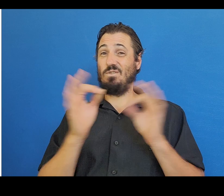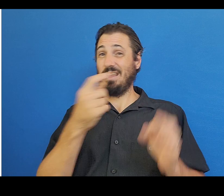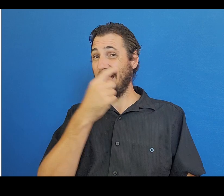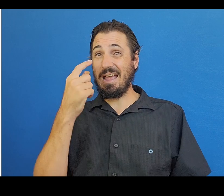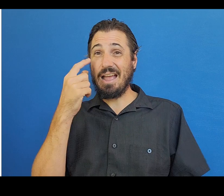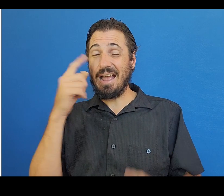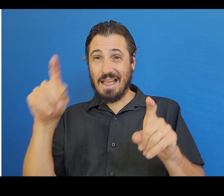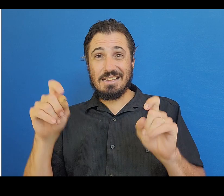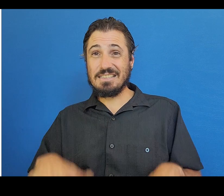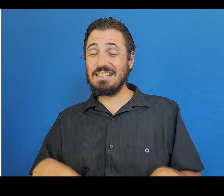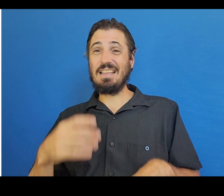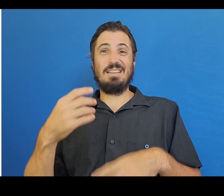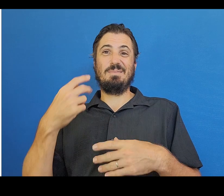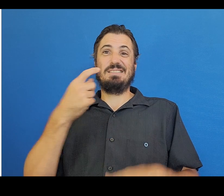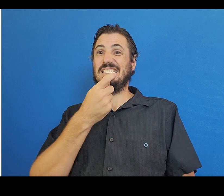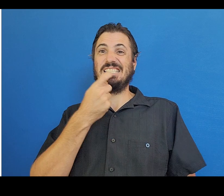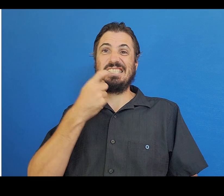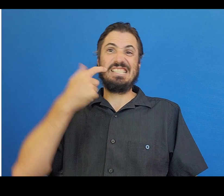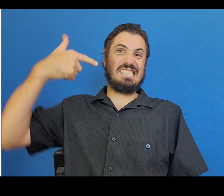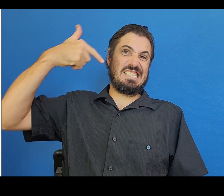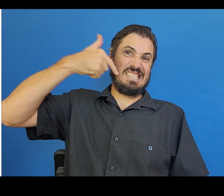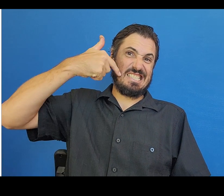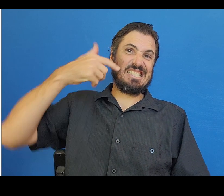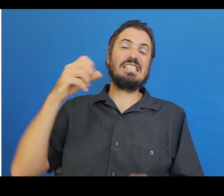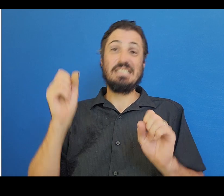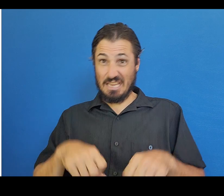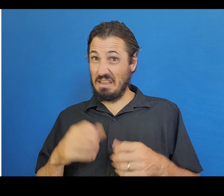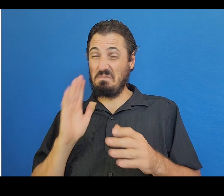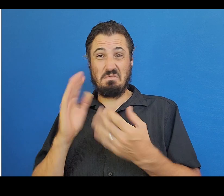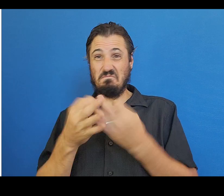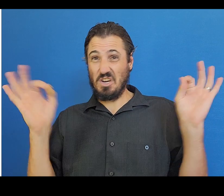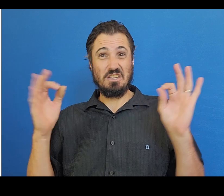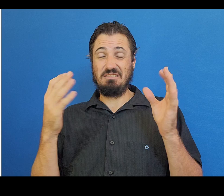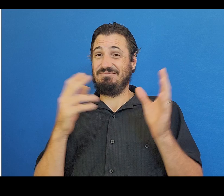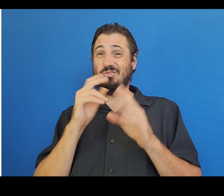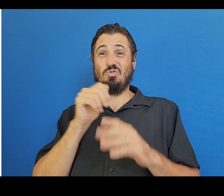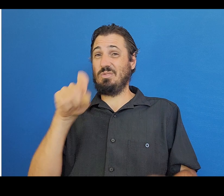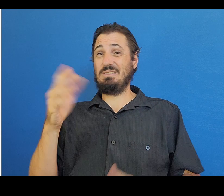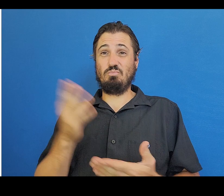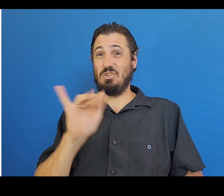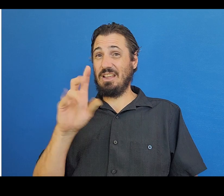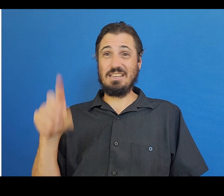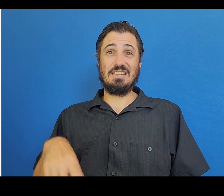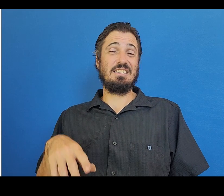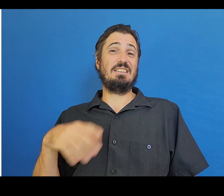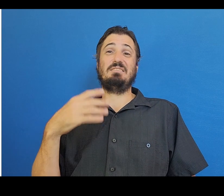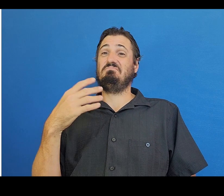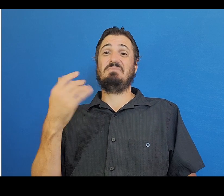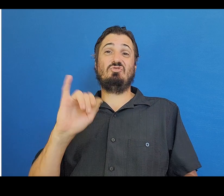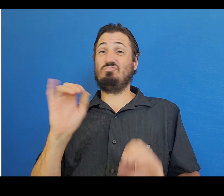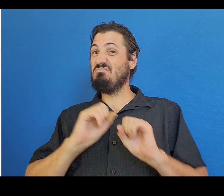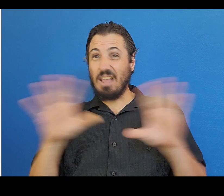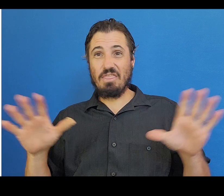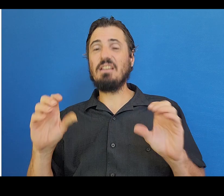exam, dental filling, and extraction at no cost. No ID or insurance is necessary. Tropic Care services will